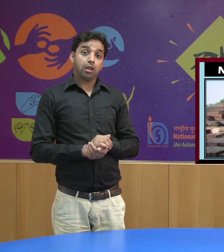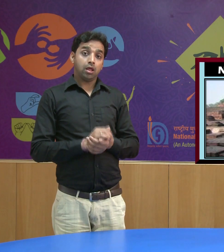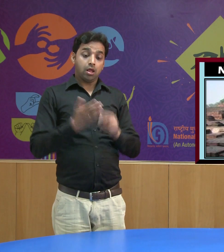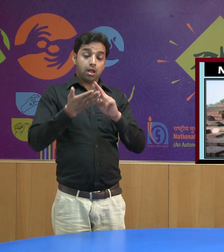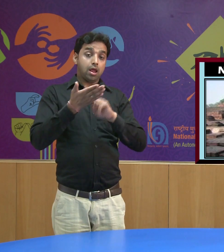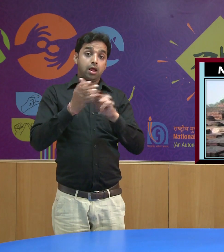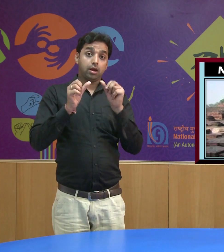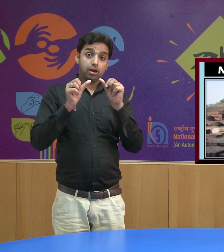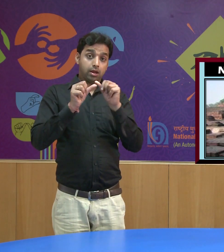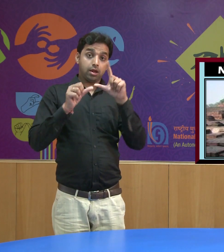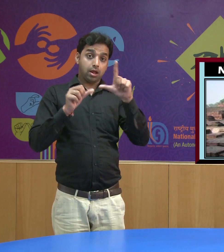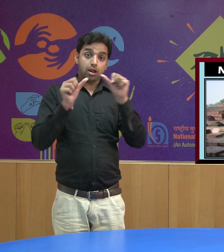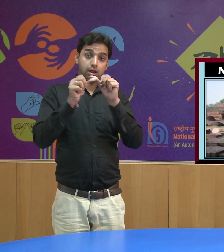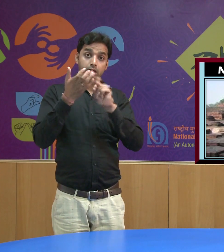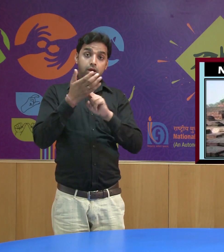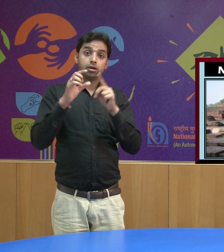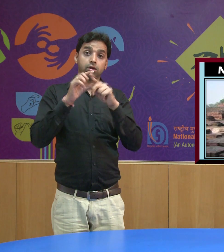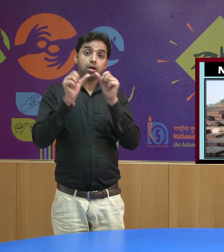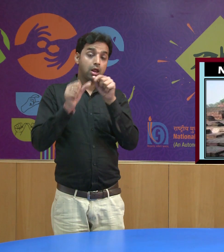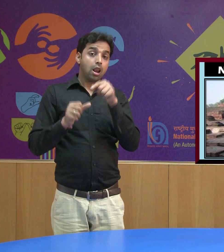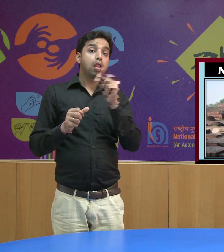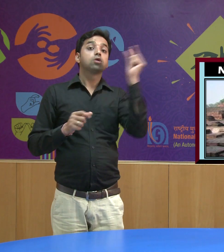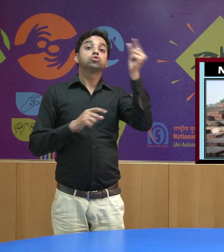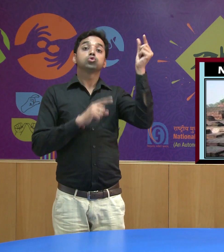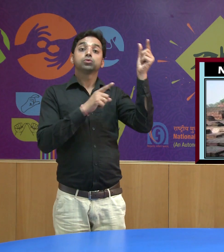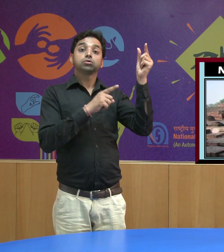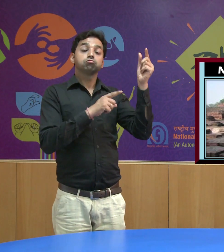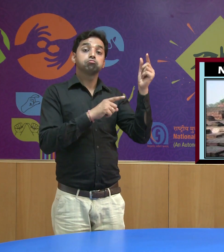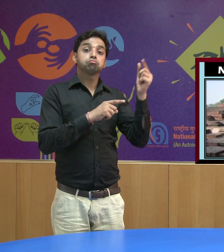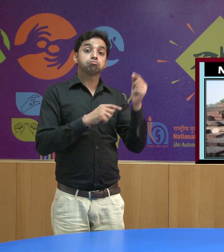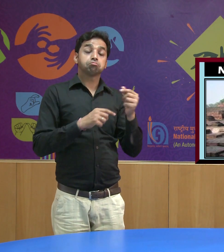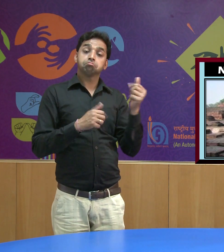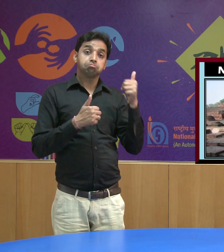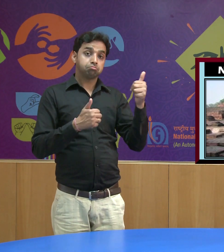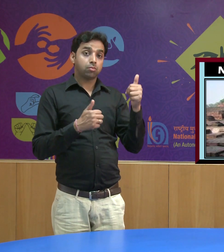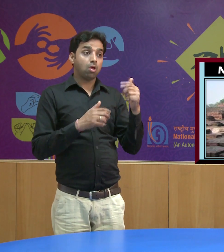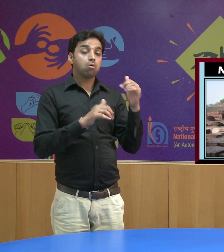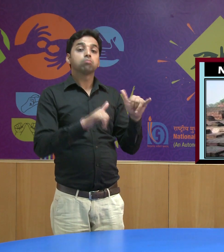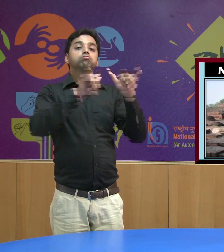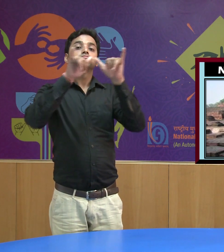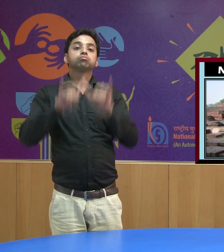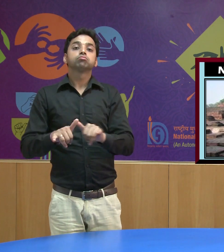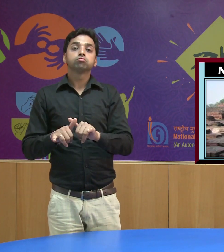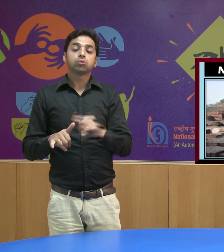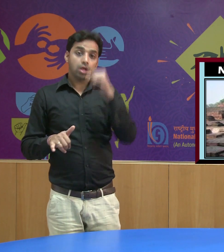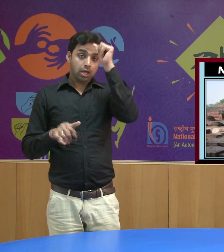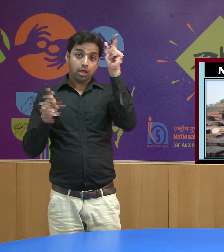Nalanda University was situated in the state of Bihar.